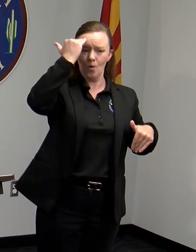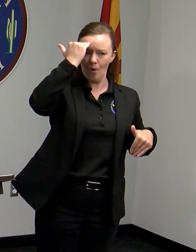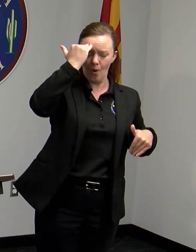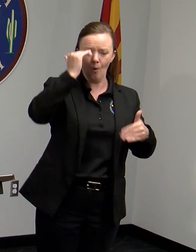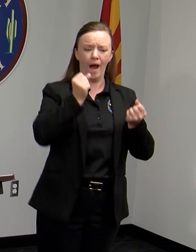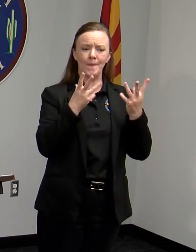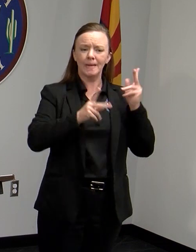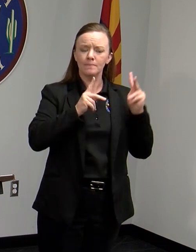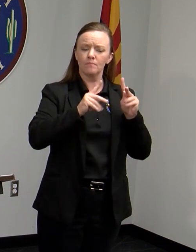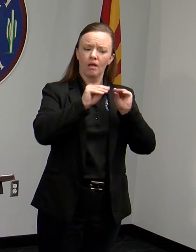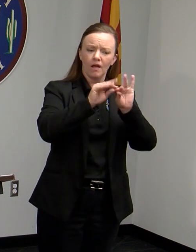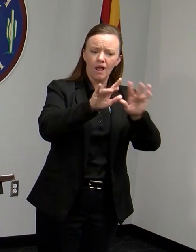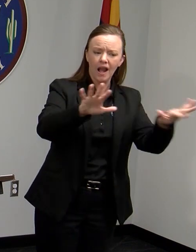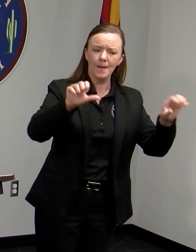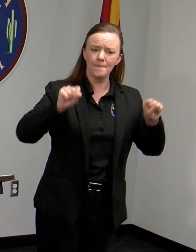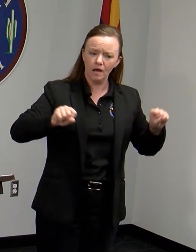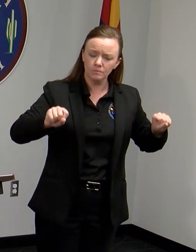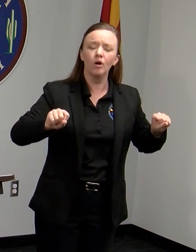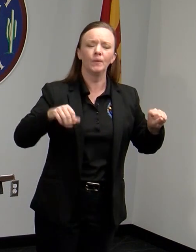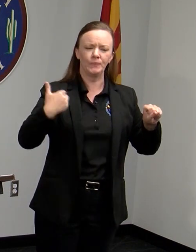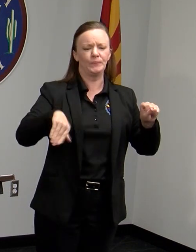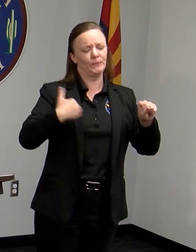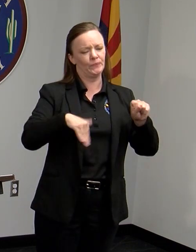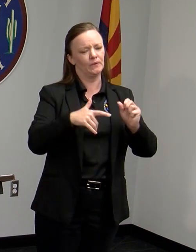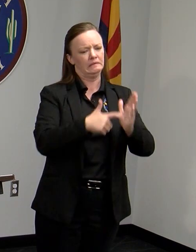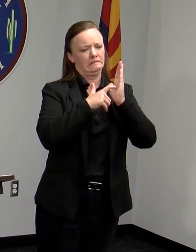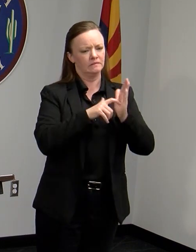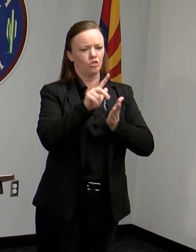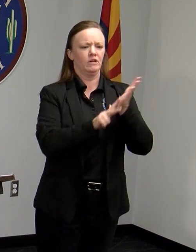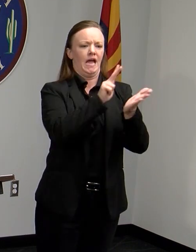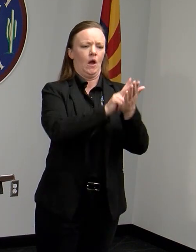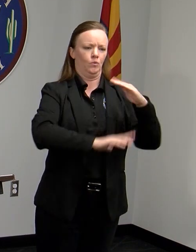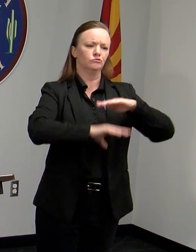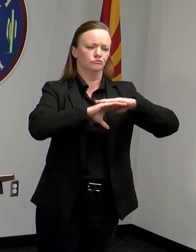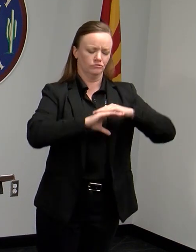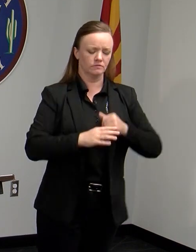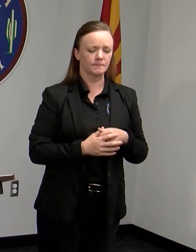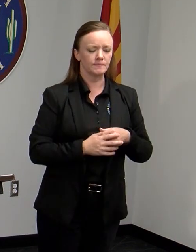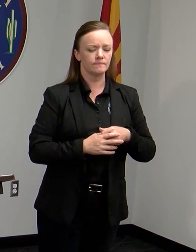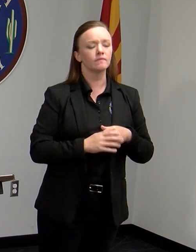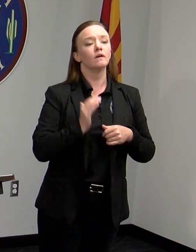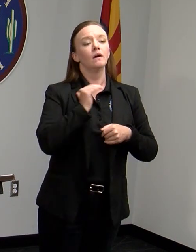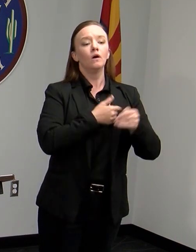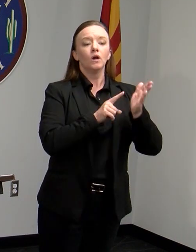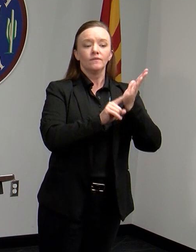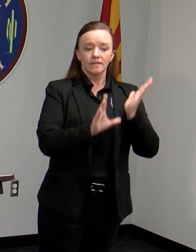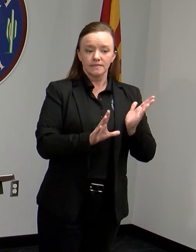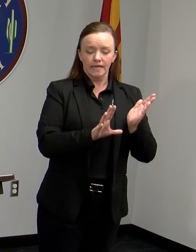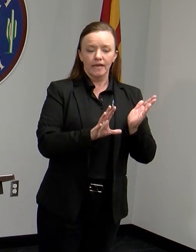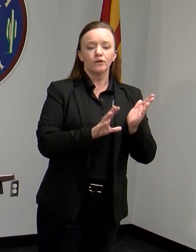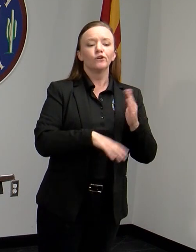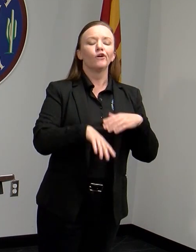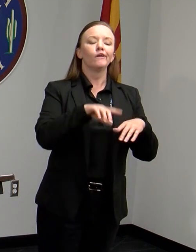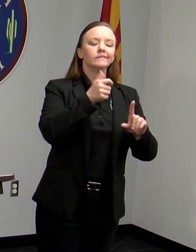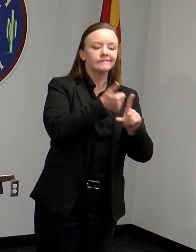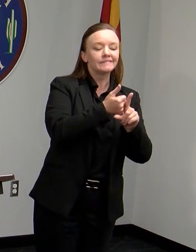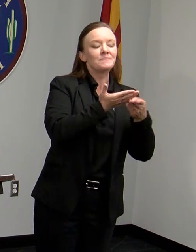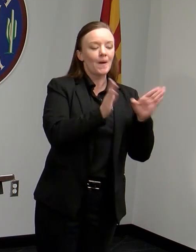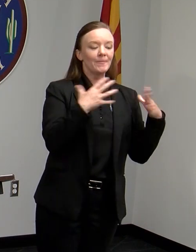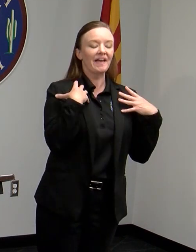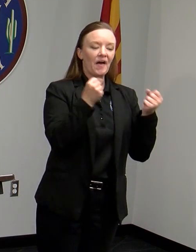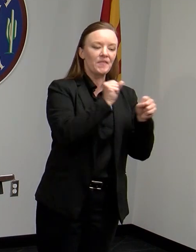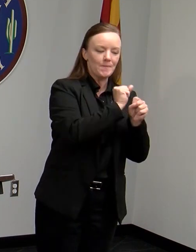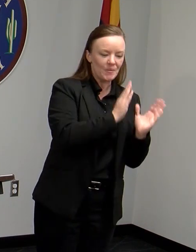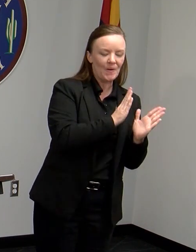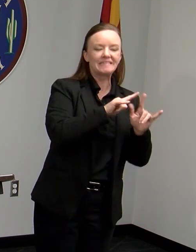contact with. So during this time, investigators are part public health, part detective, and